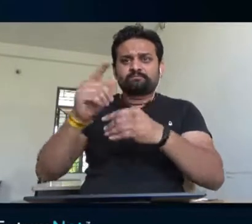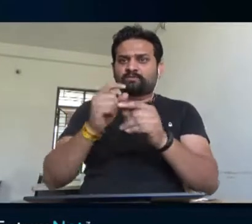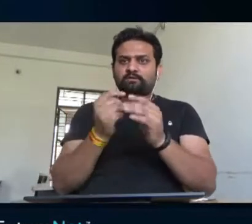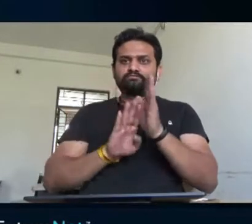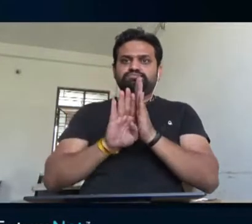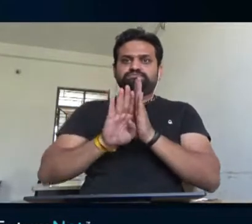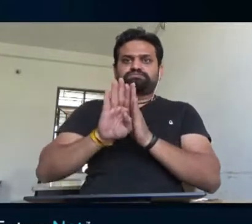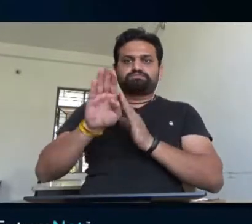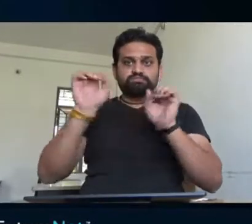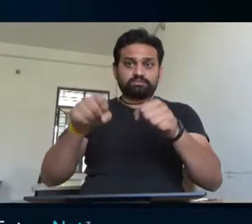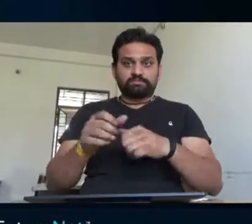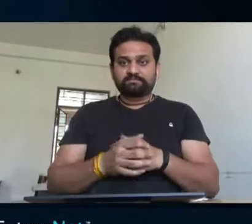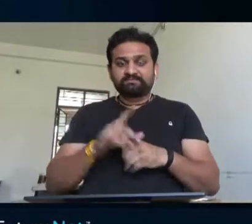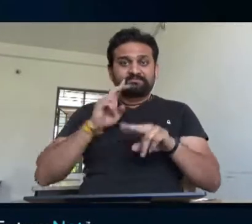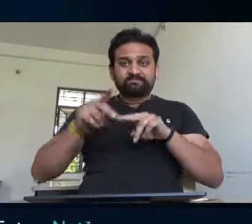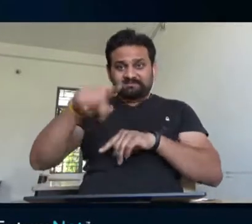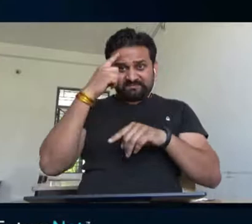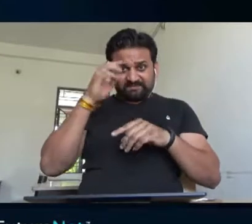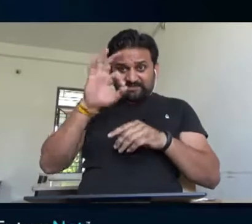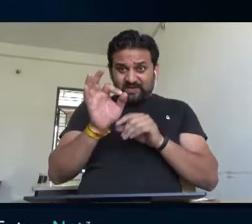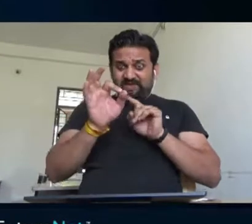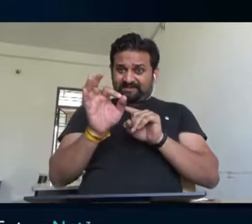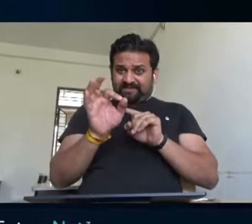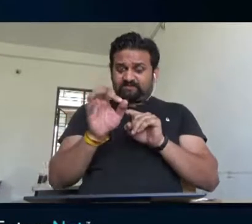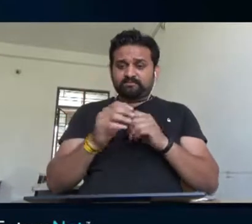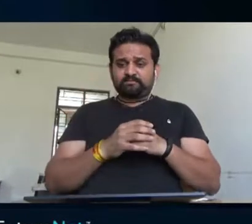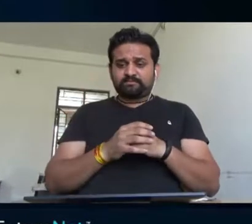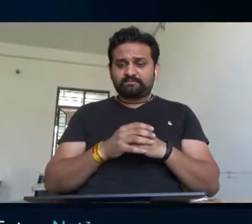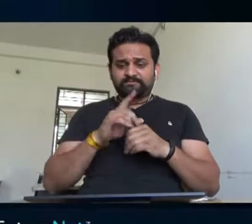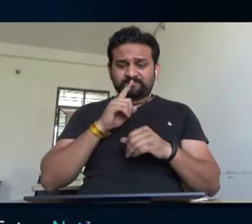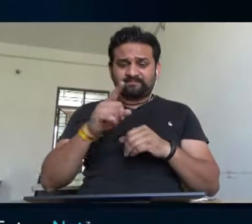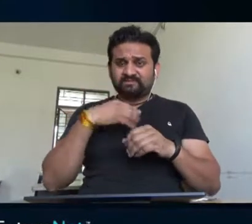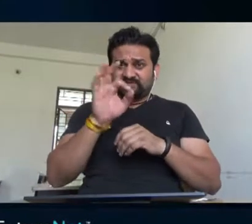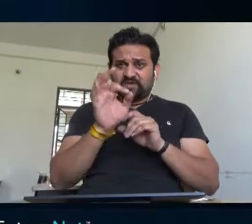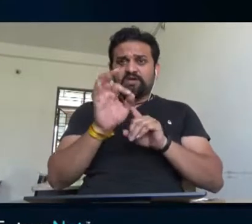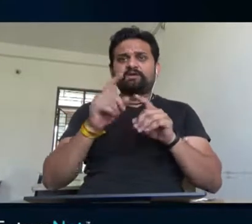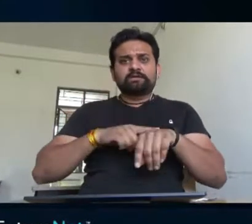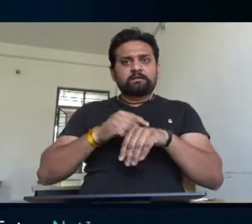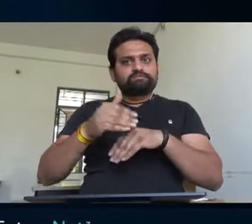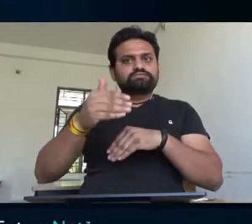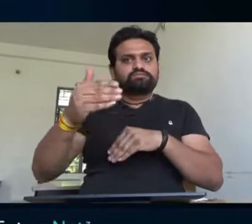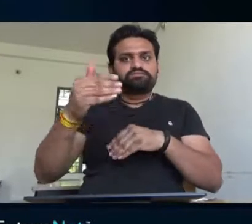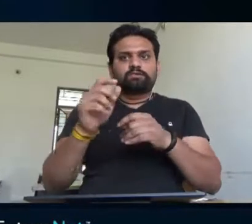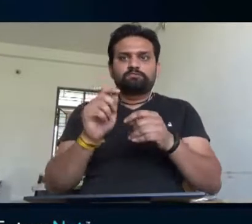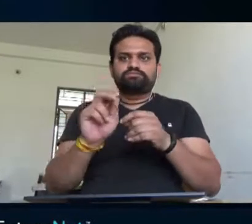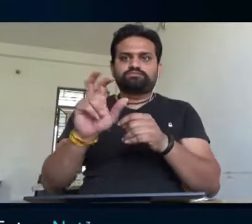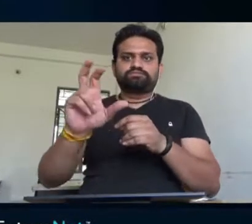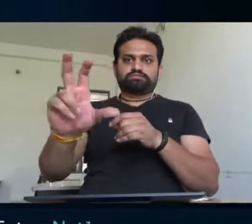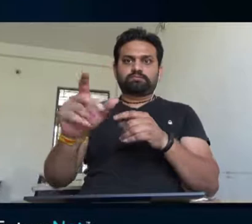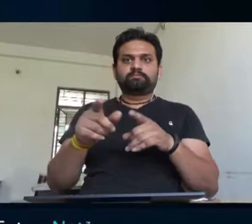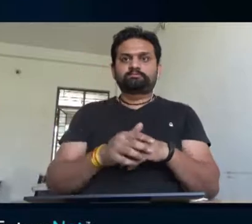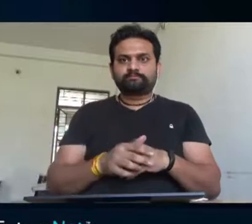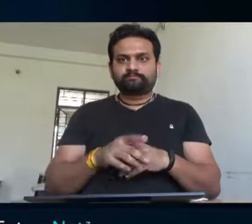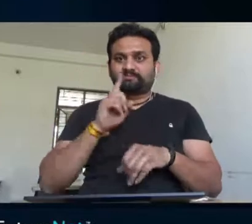When you think about the coin, you can't take a look to a coin in a few days. Yeah, this is a